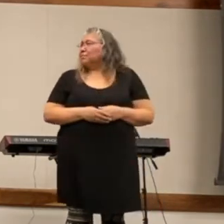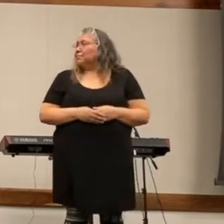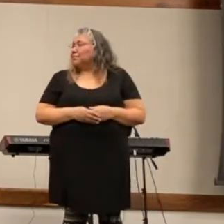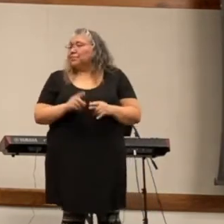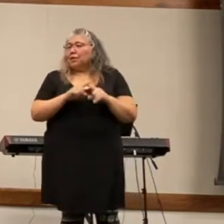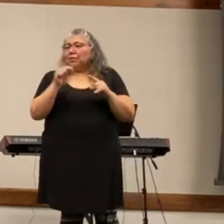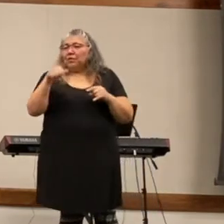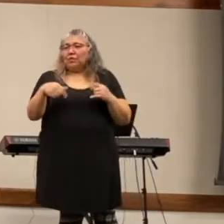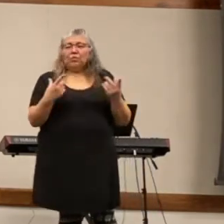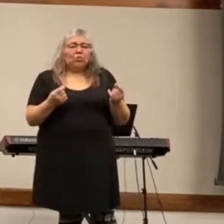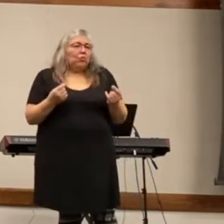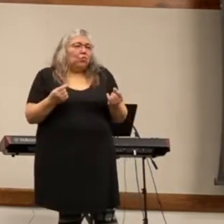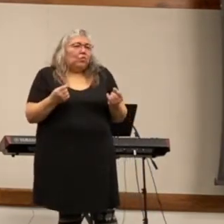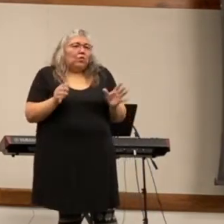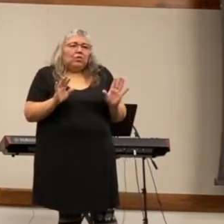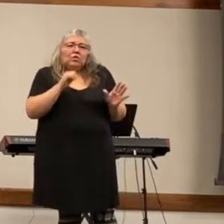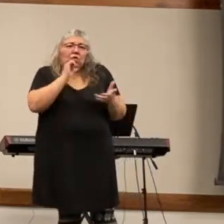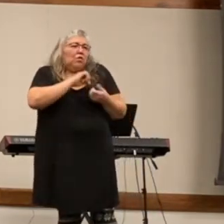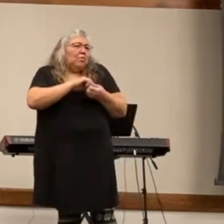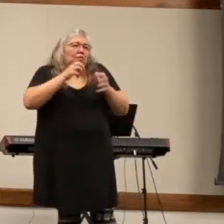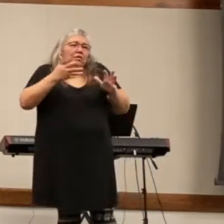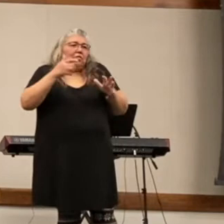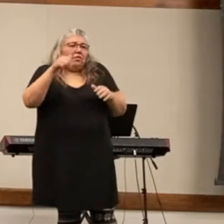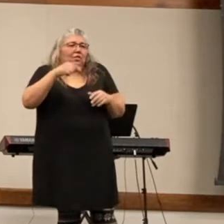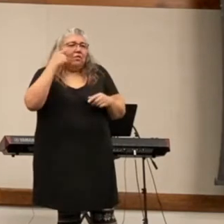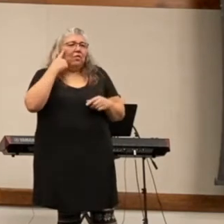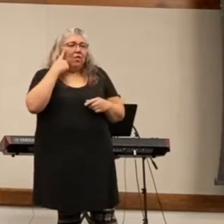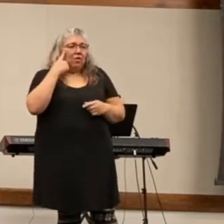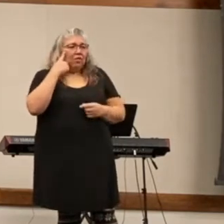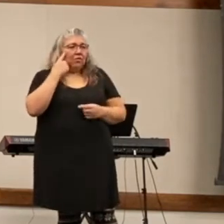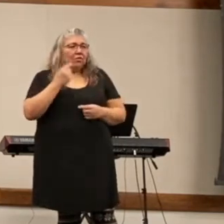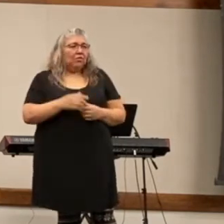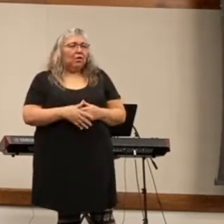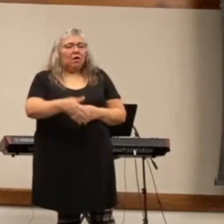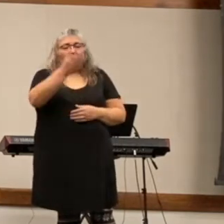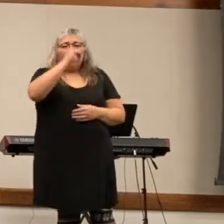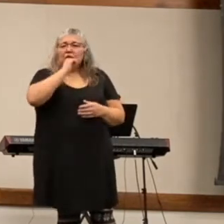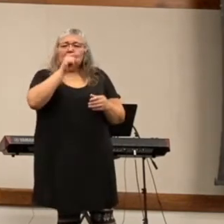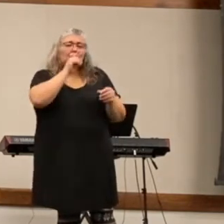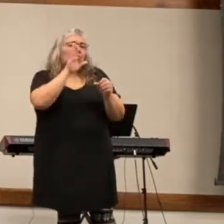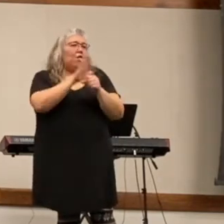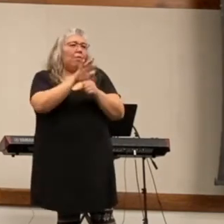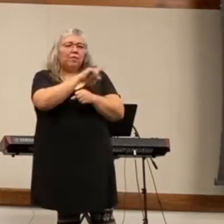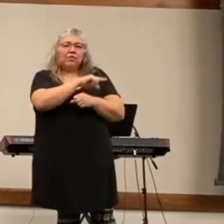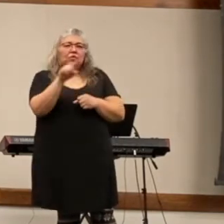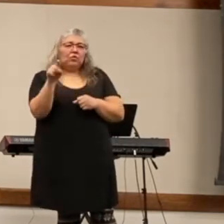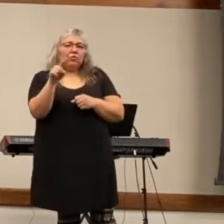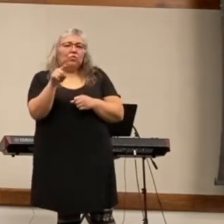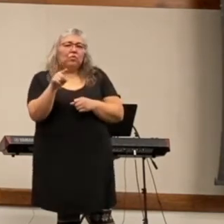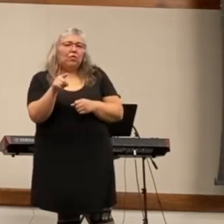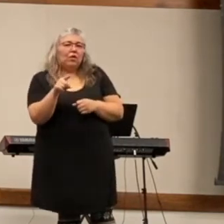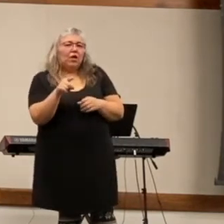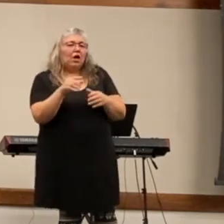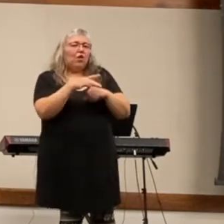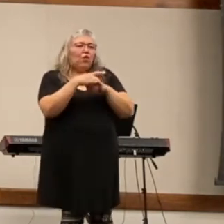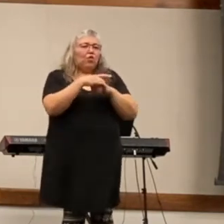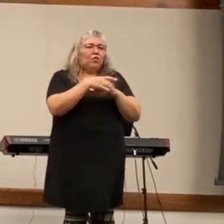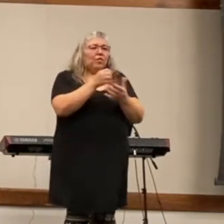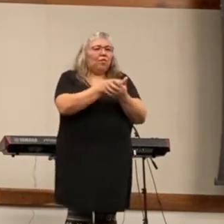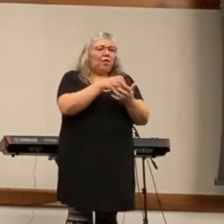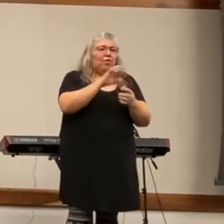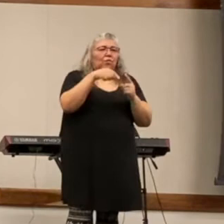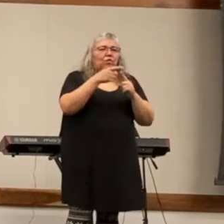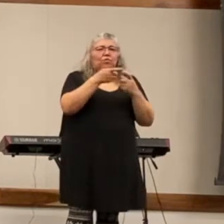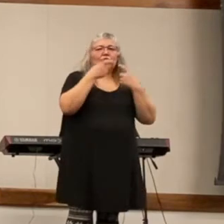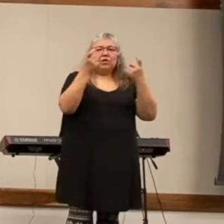what I don't want you to get mixed up in this thought. God does not promise you to give you earthly wealth when you